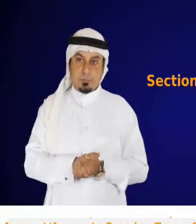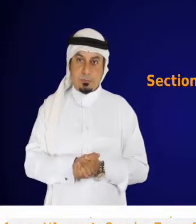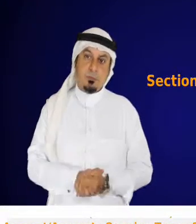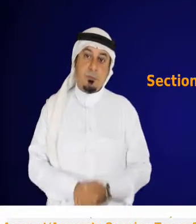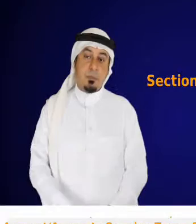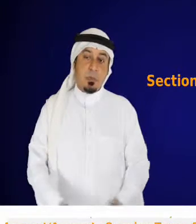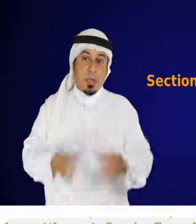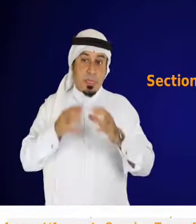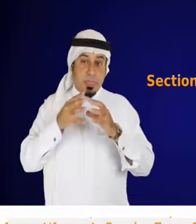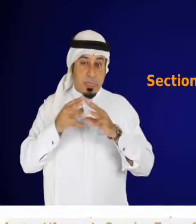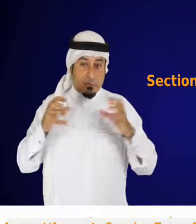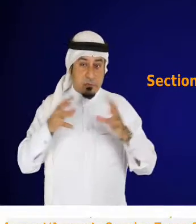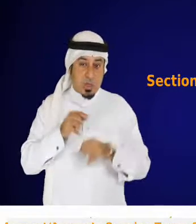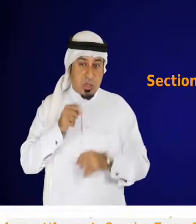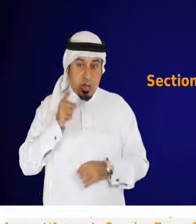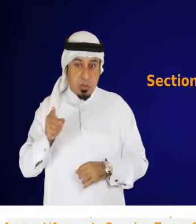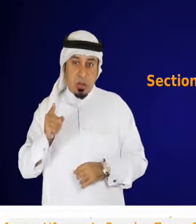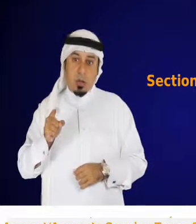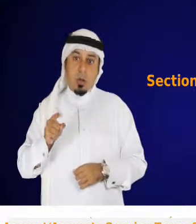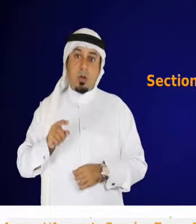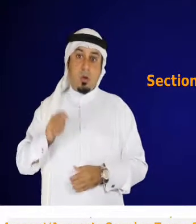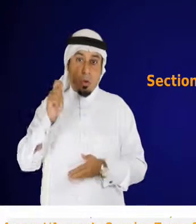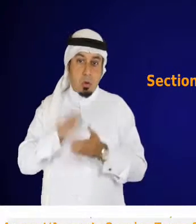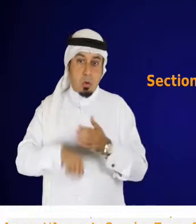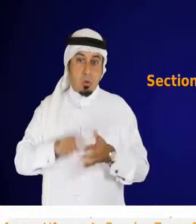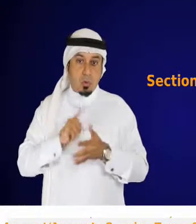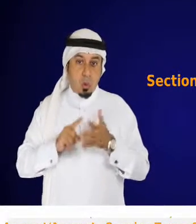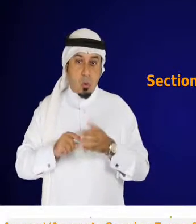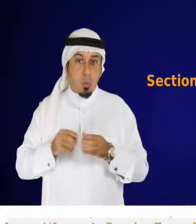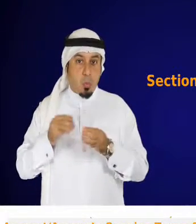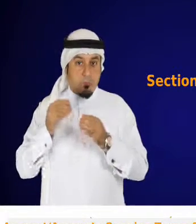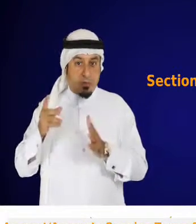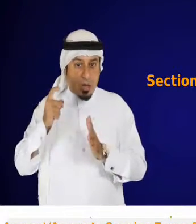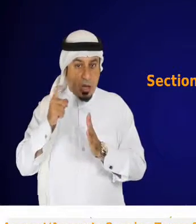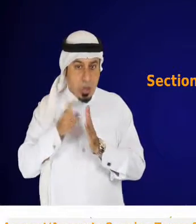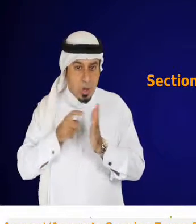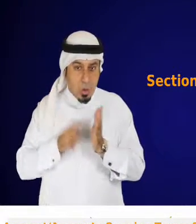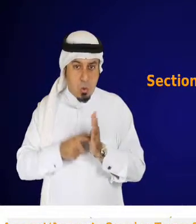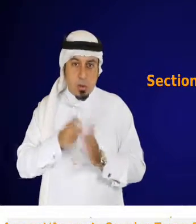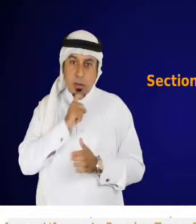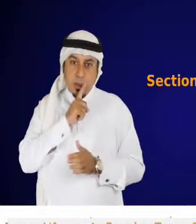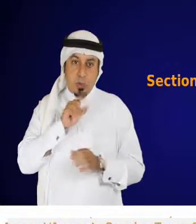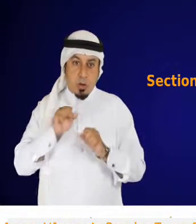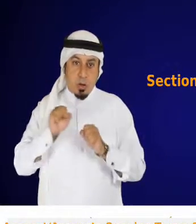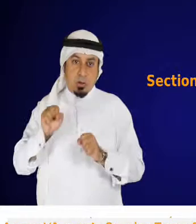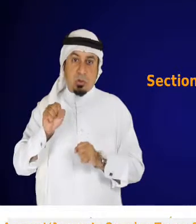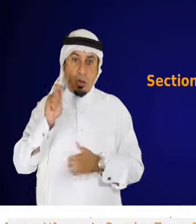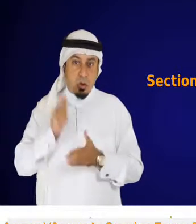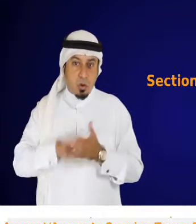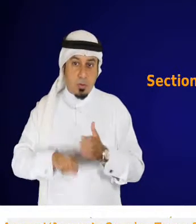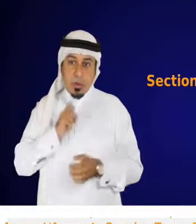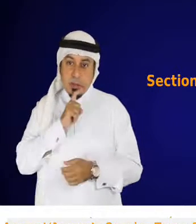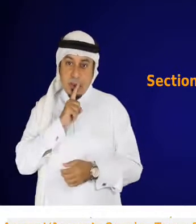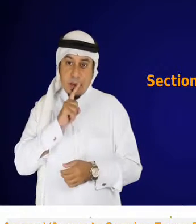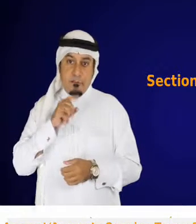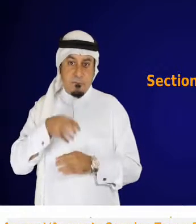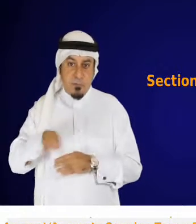Okay. 38. These terms and conditions shall be governed by and construed in accordance with the laws of the State of Qatar,